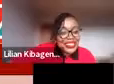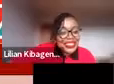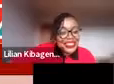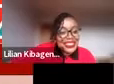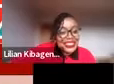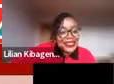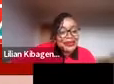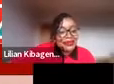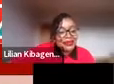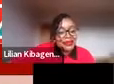Congratulations.